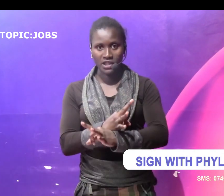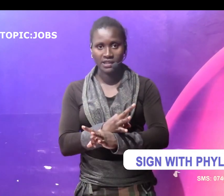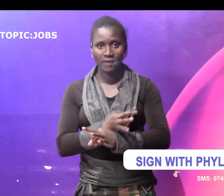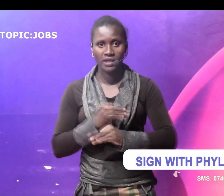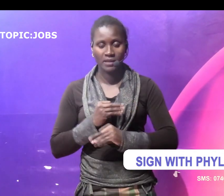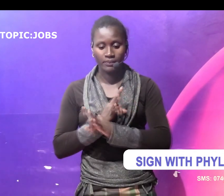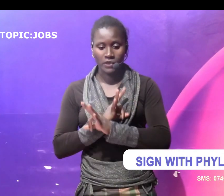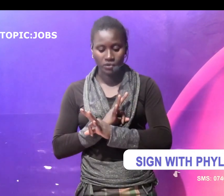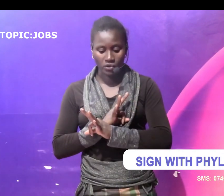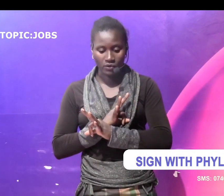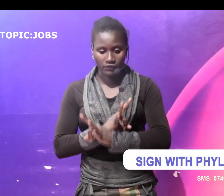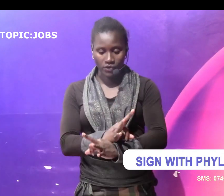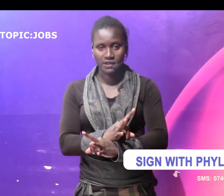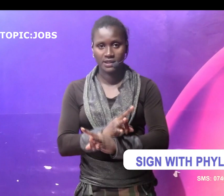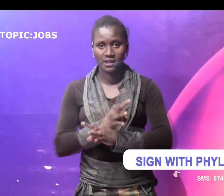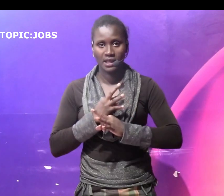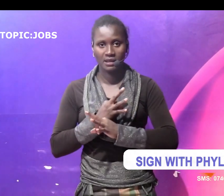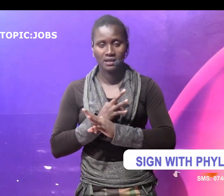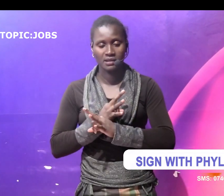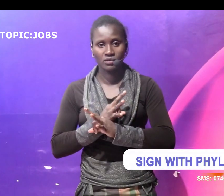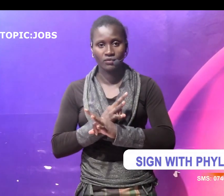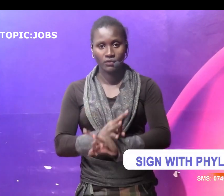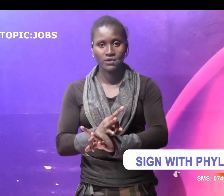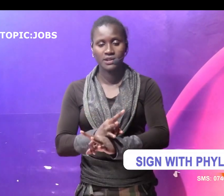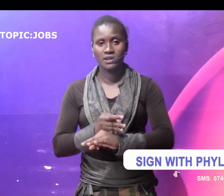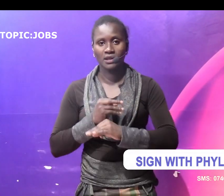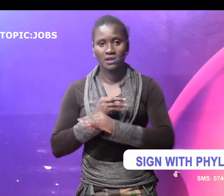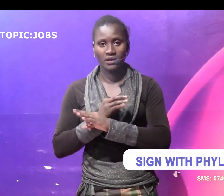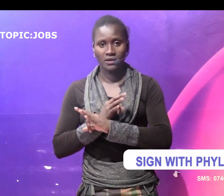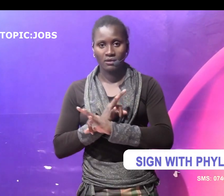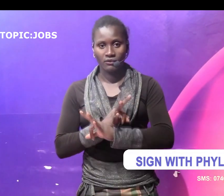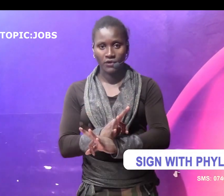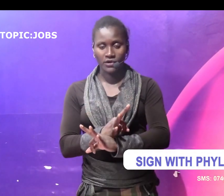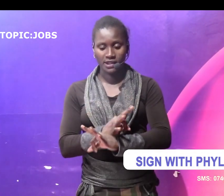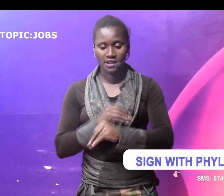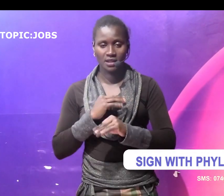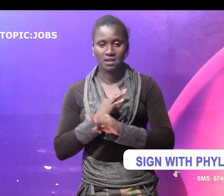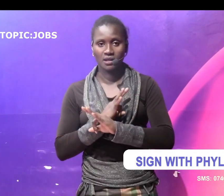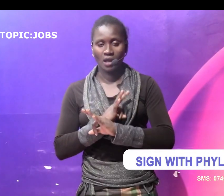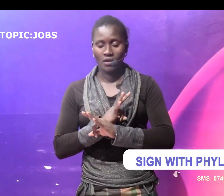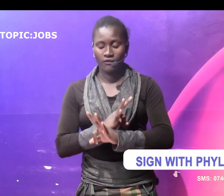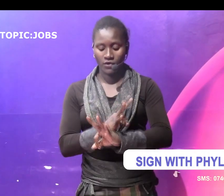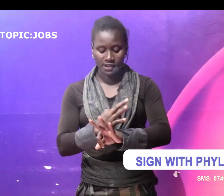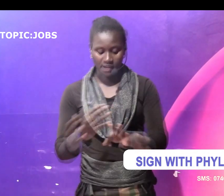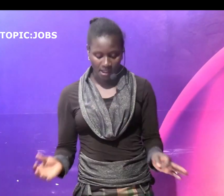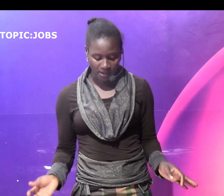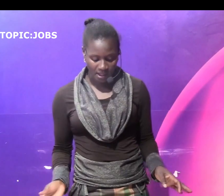something. So force like this. Force. Force. Force. And then we